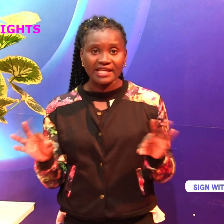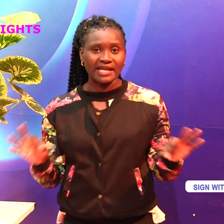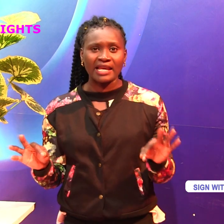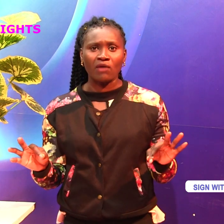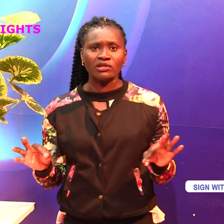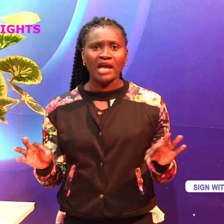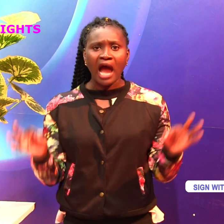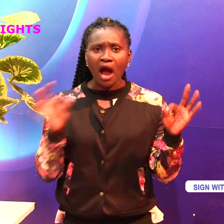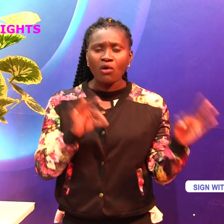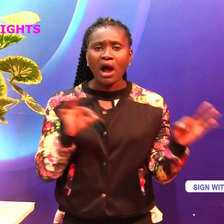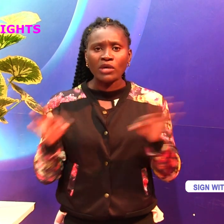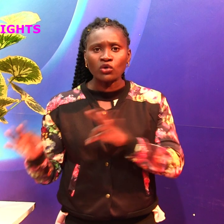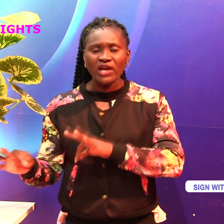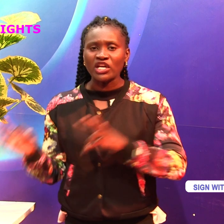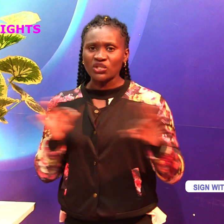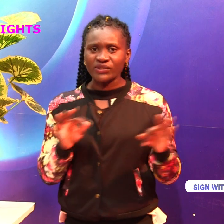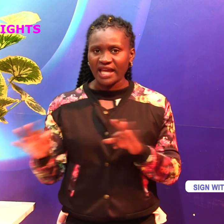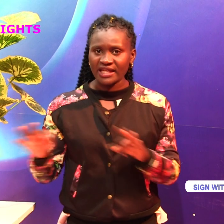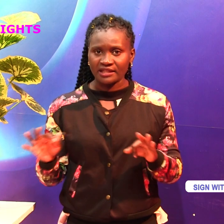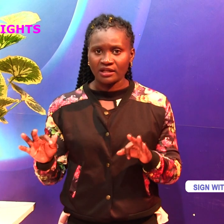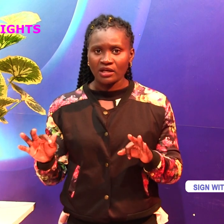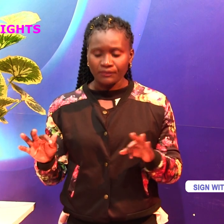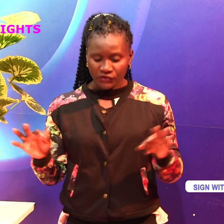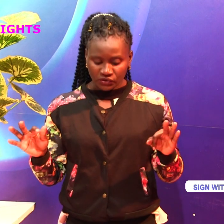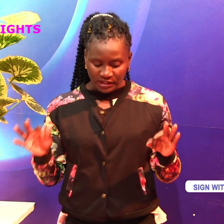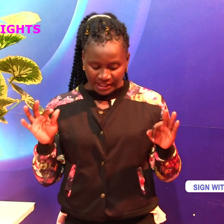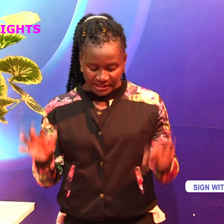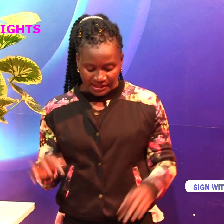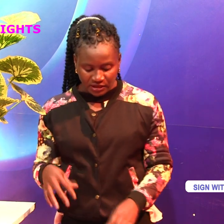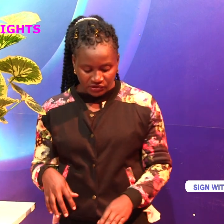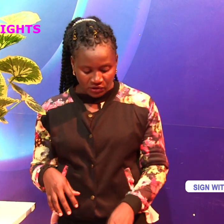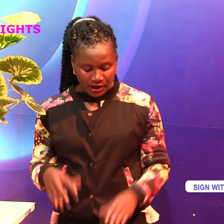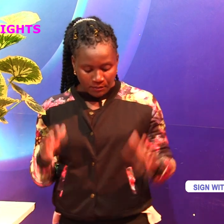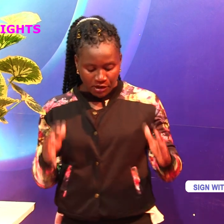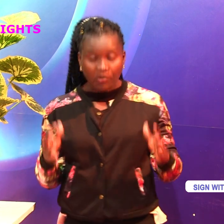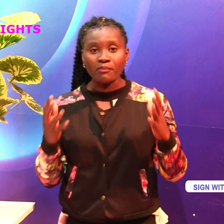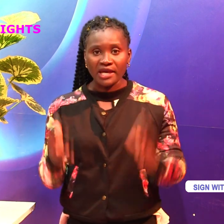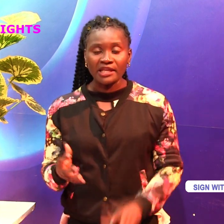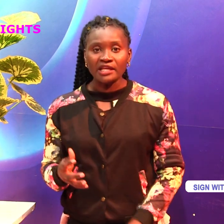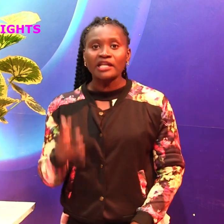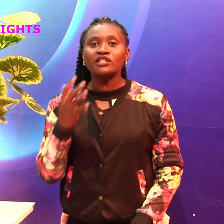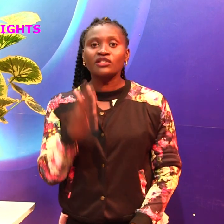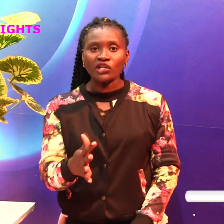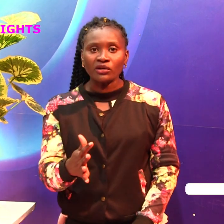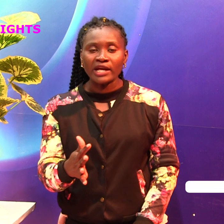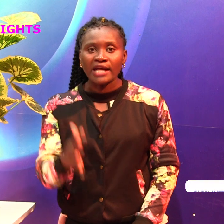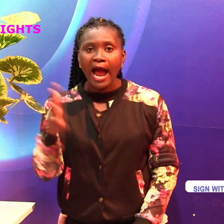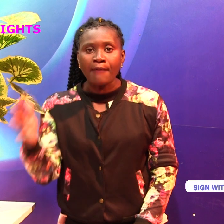Sign Language, how are we going to sign it? So in Kenya Sign, so people many, children